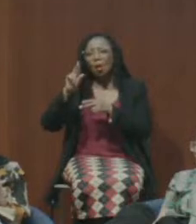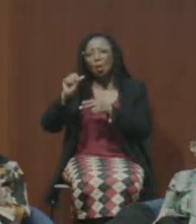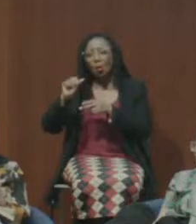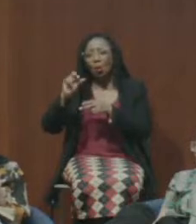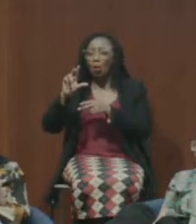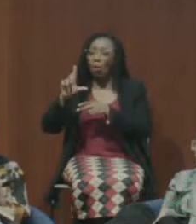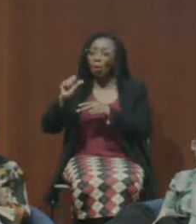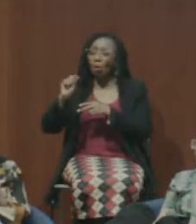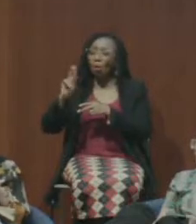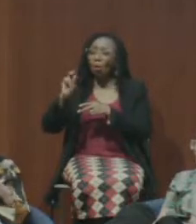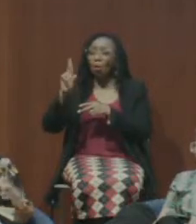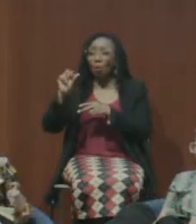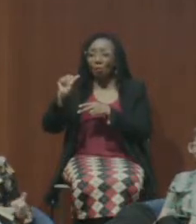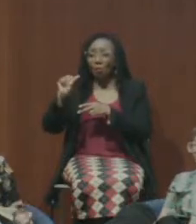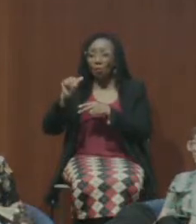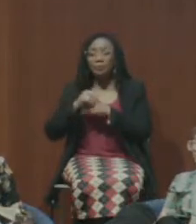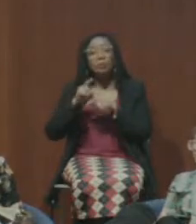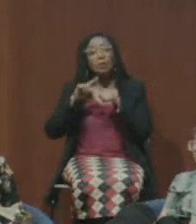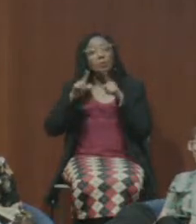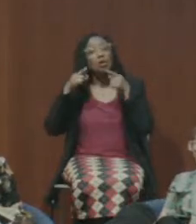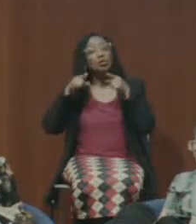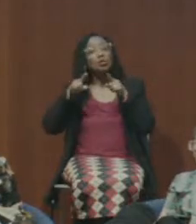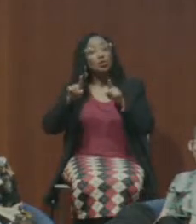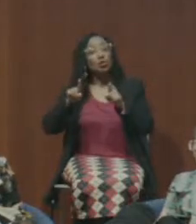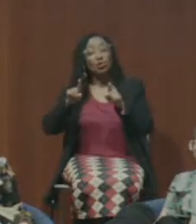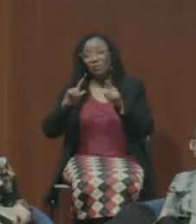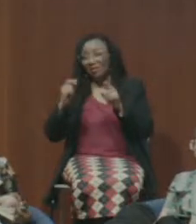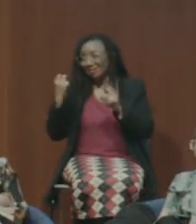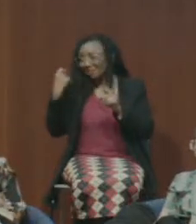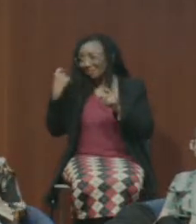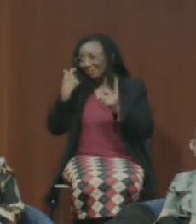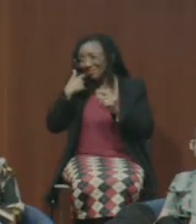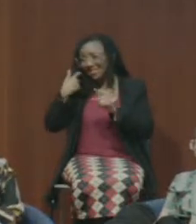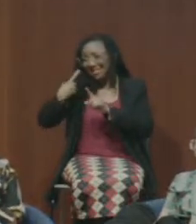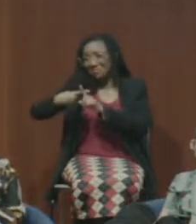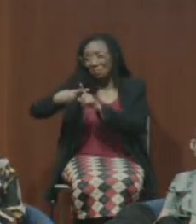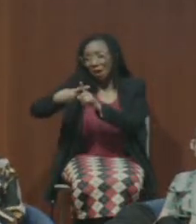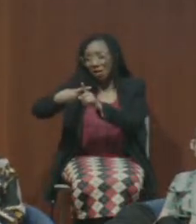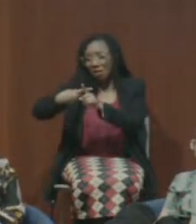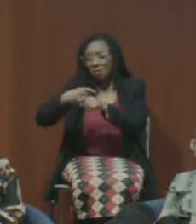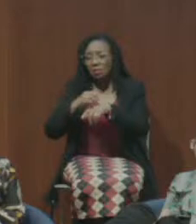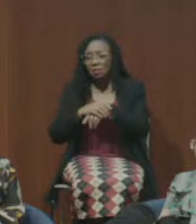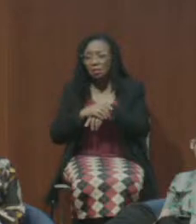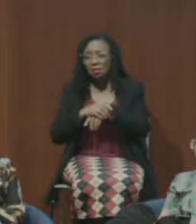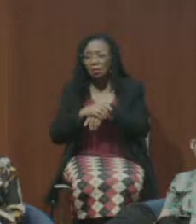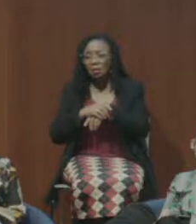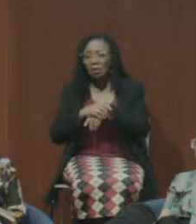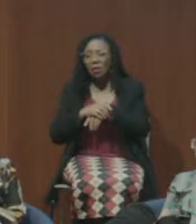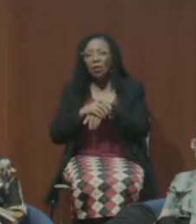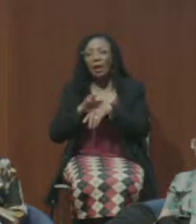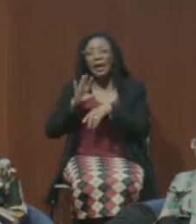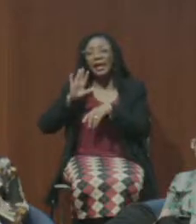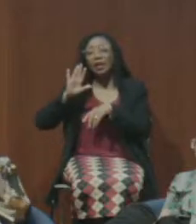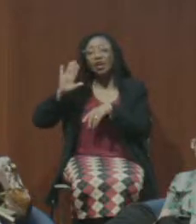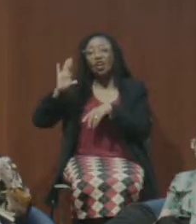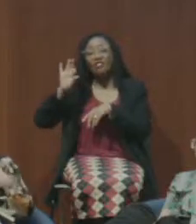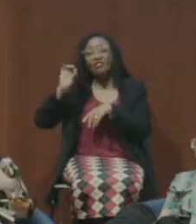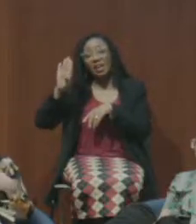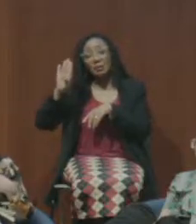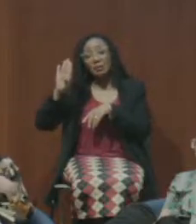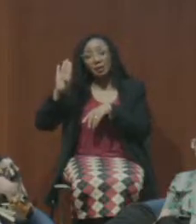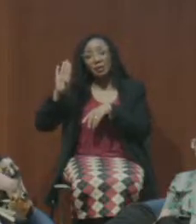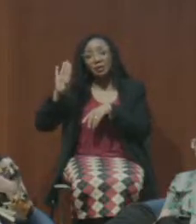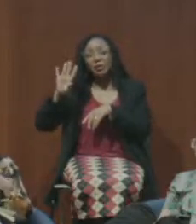But during the past few months, Rawan have written in her Facebook talking